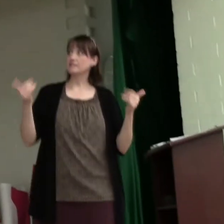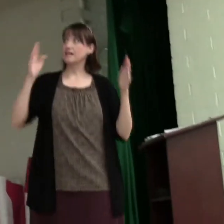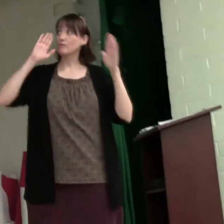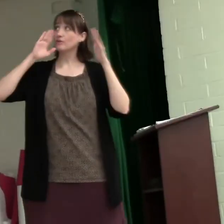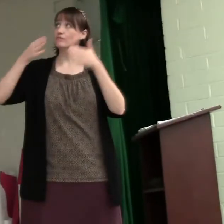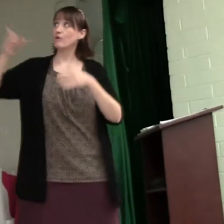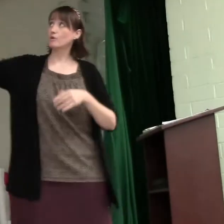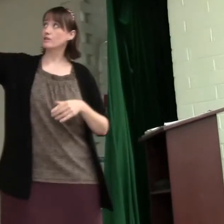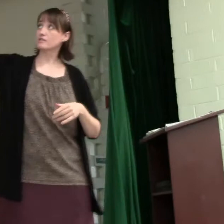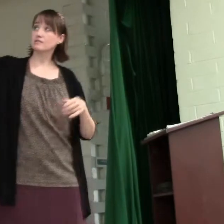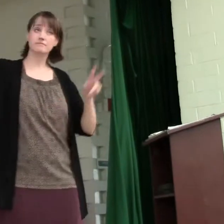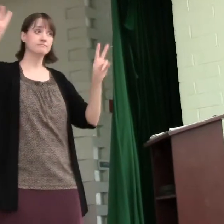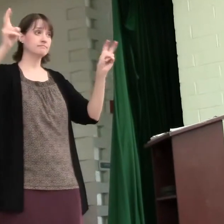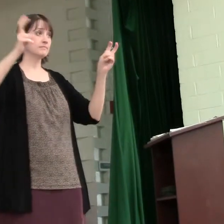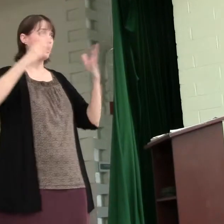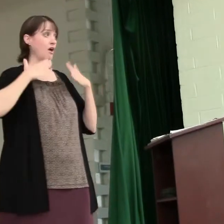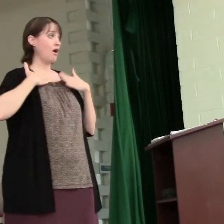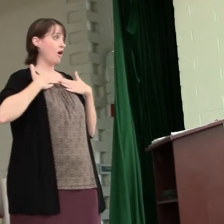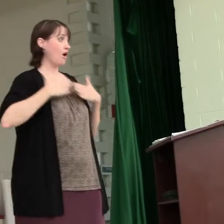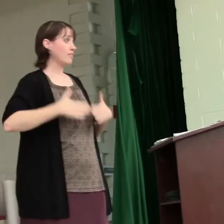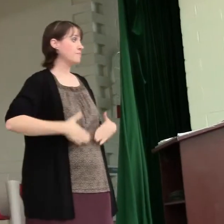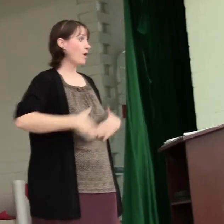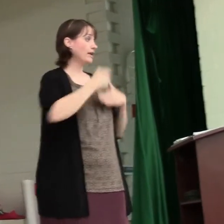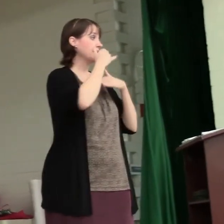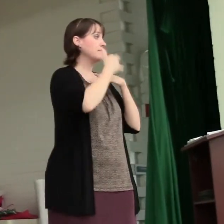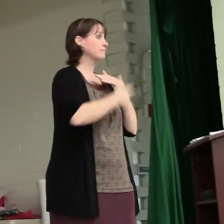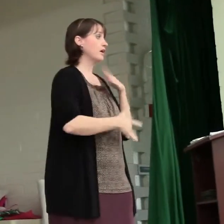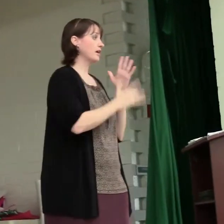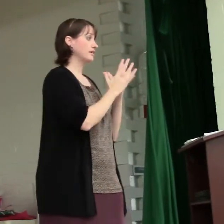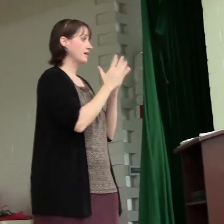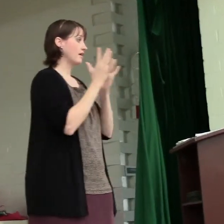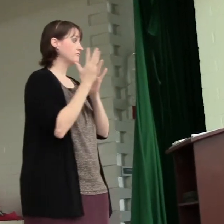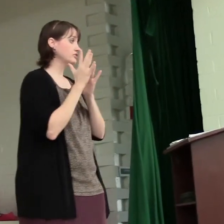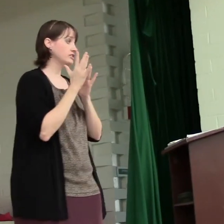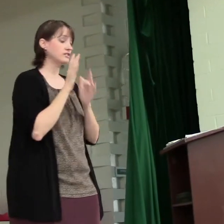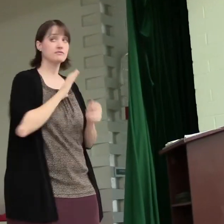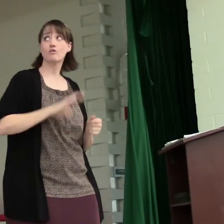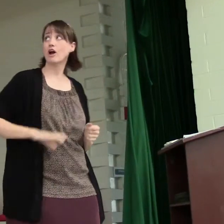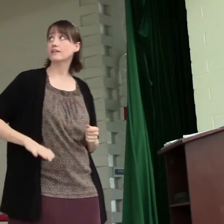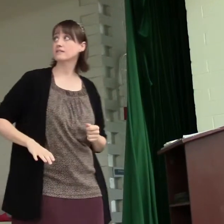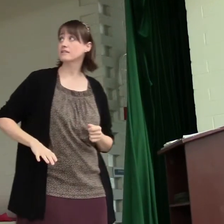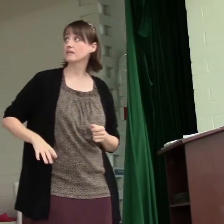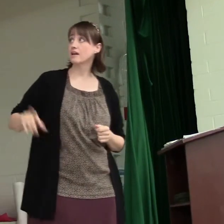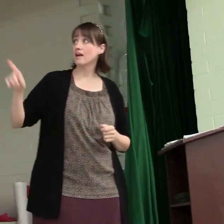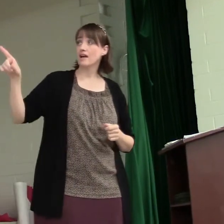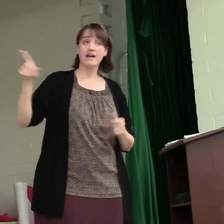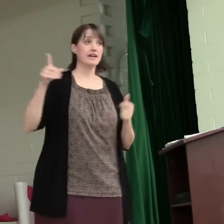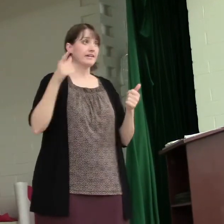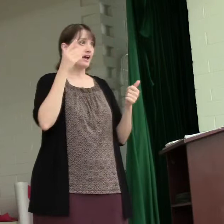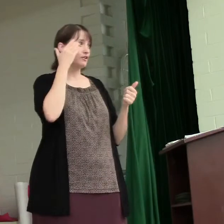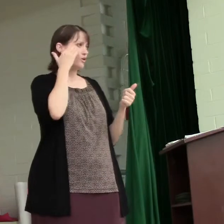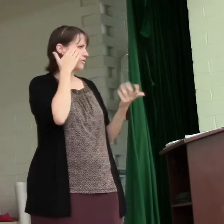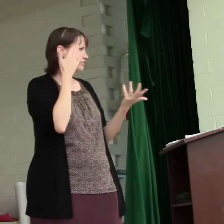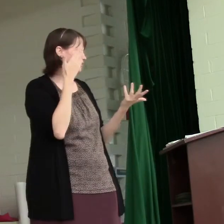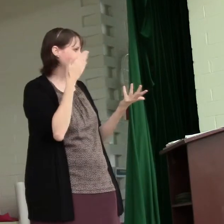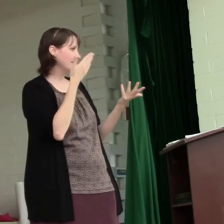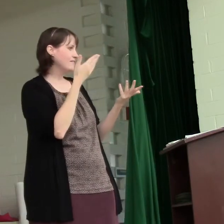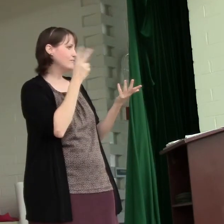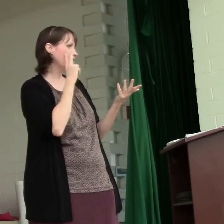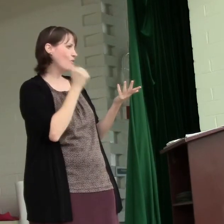Today we're going to focus on the body and blood of Jesus Christ. Now, you know, even my